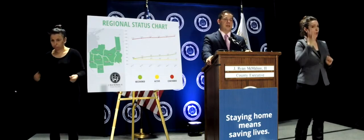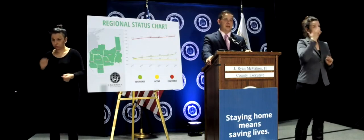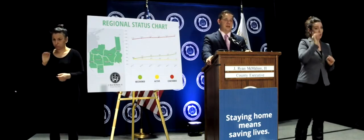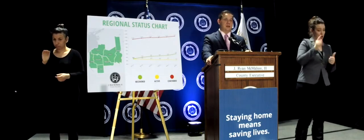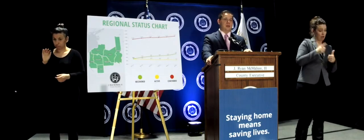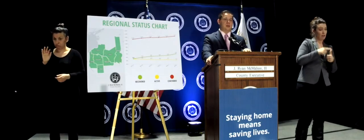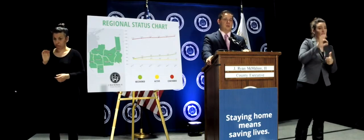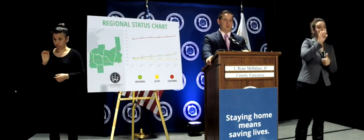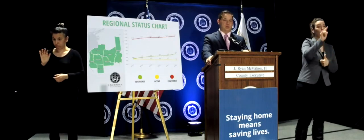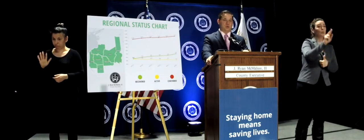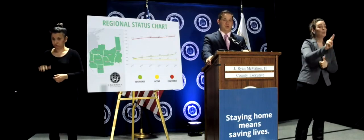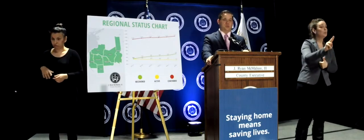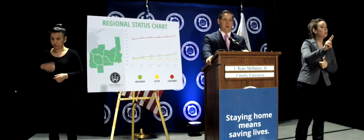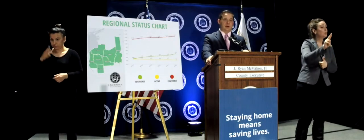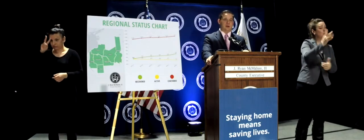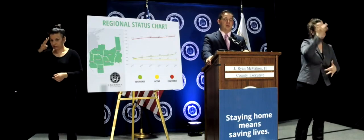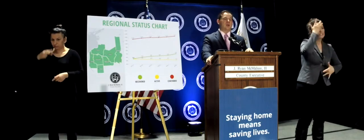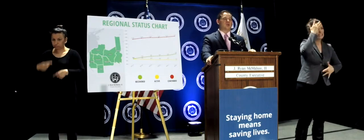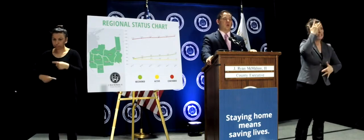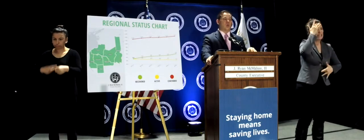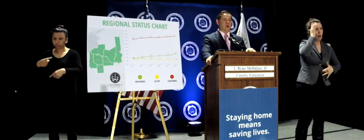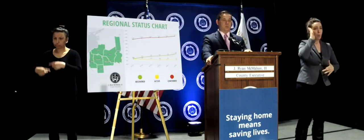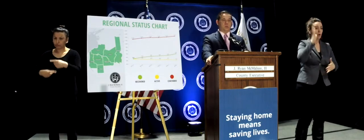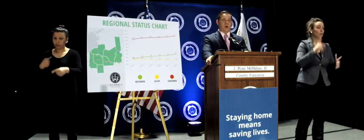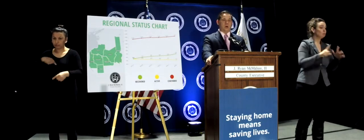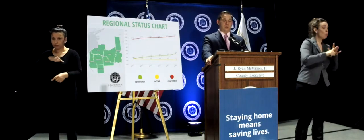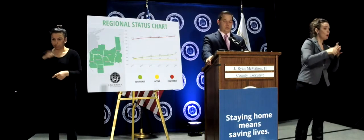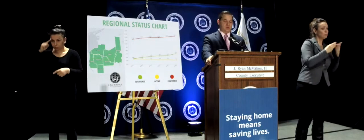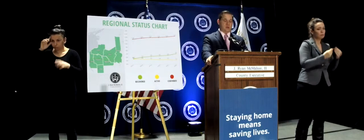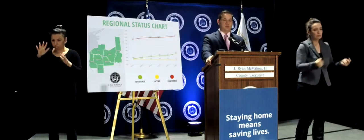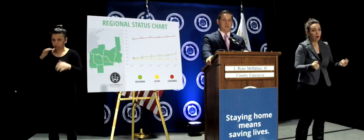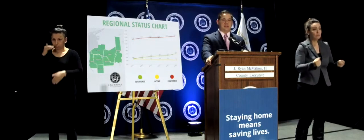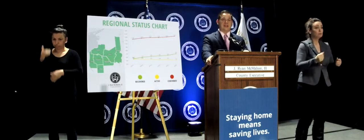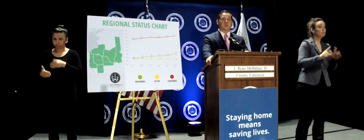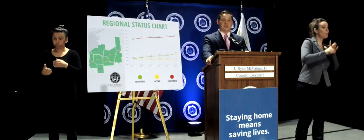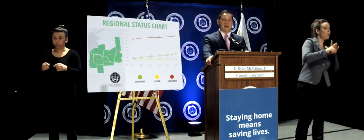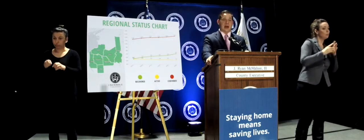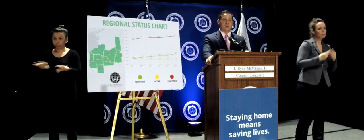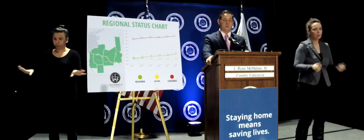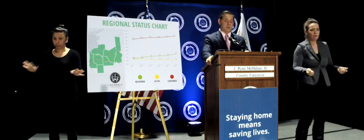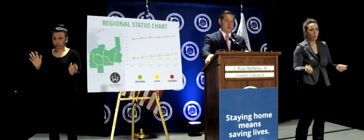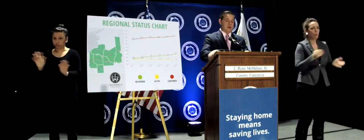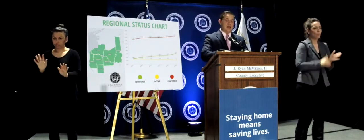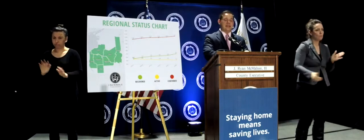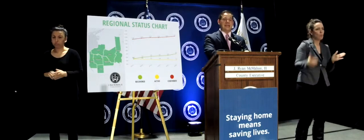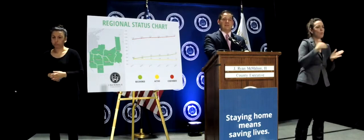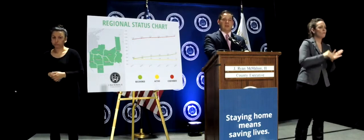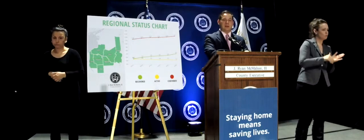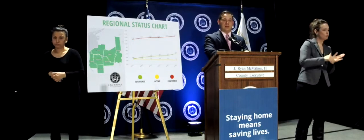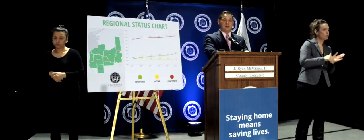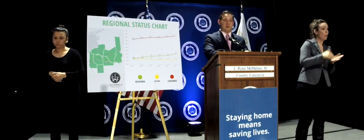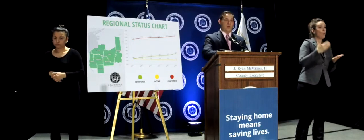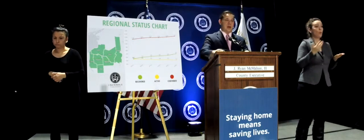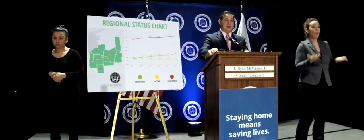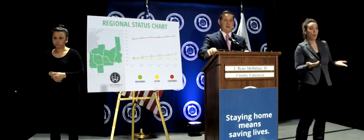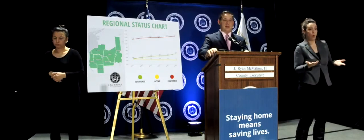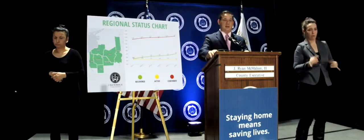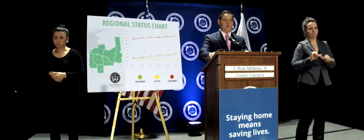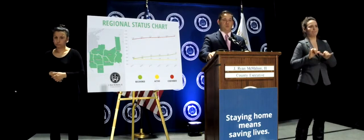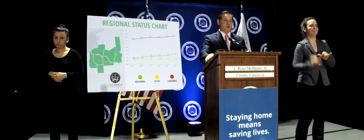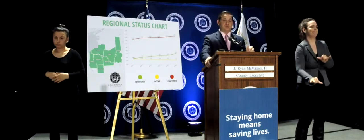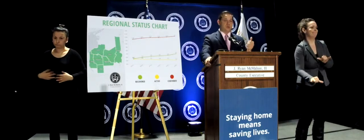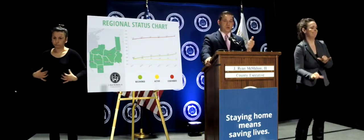risk mitigating the community spread. So we're under the assumption that that's what's going to happen. And even